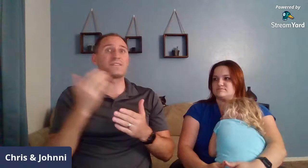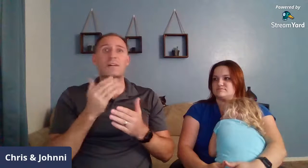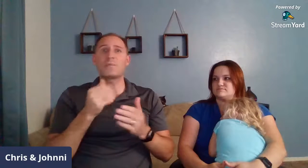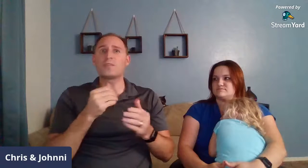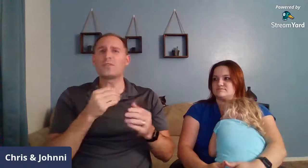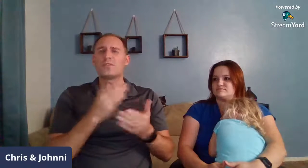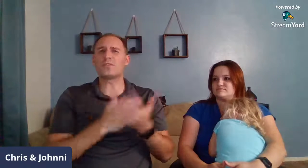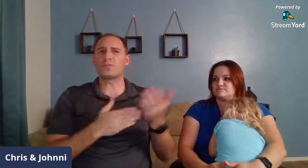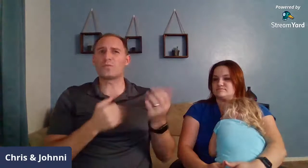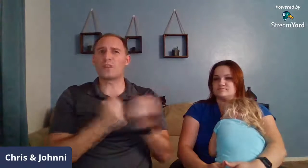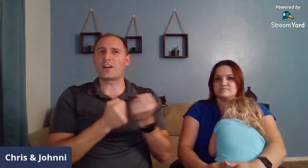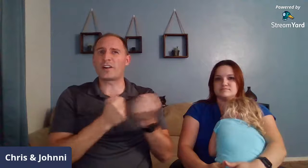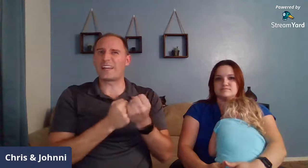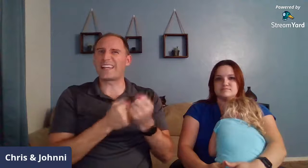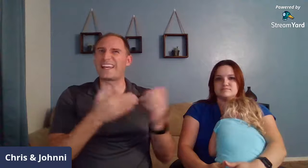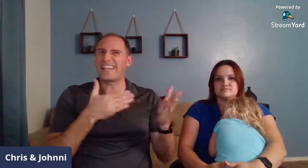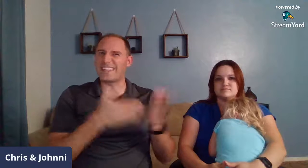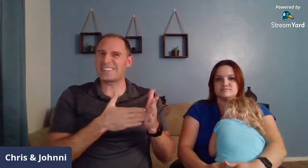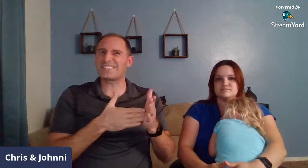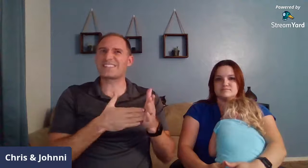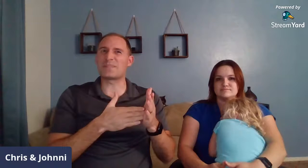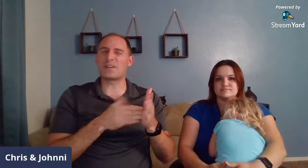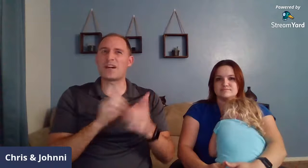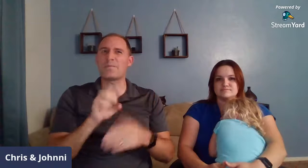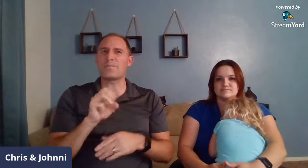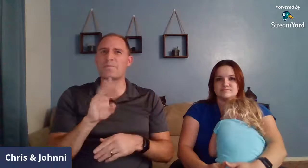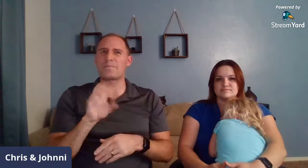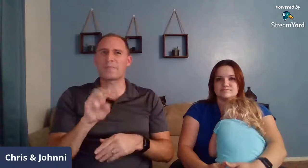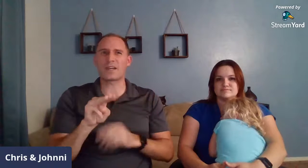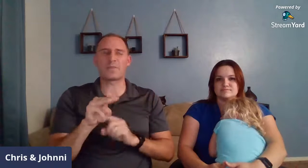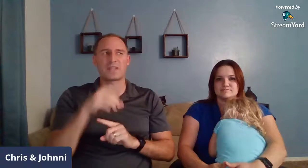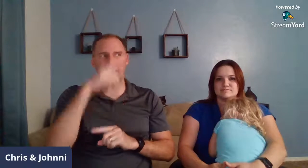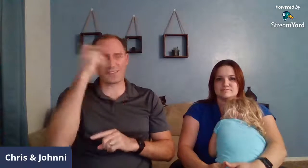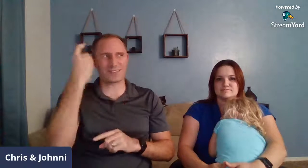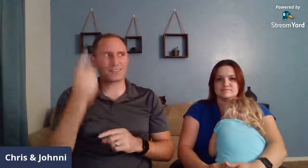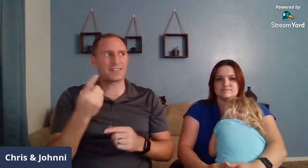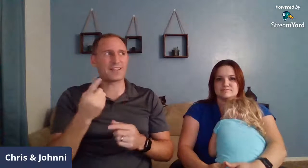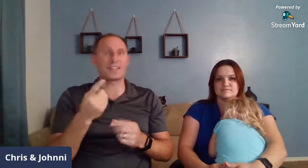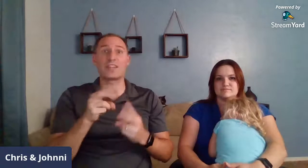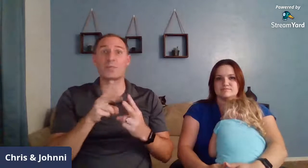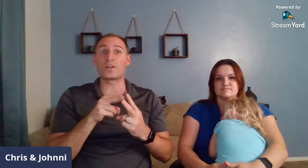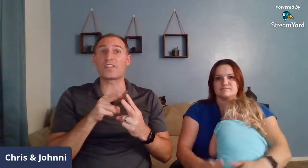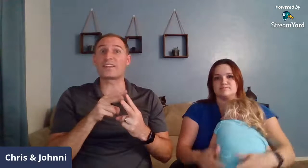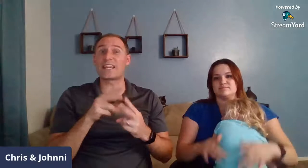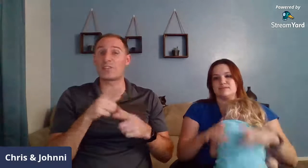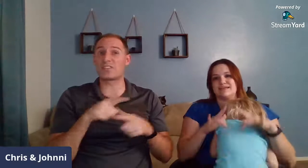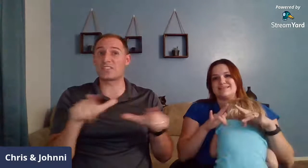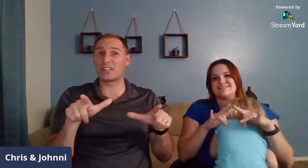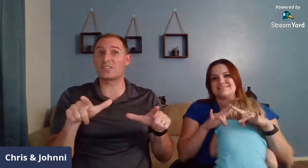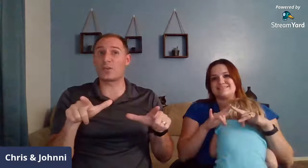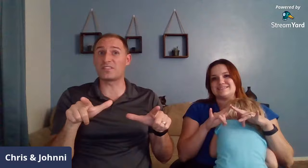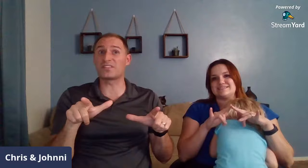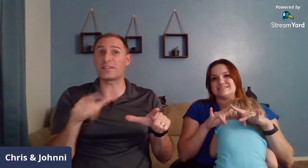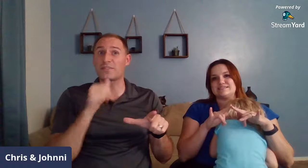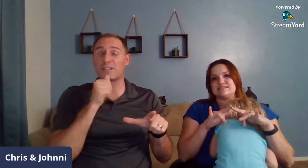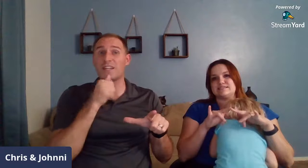some people are against SimCom because one of the languages is going to suffer.